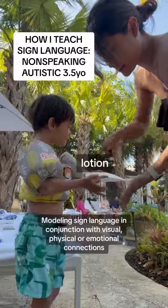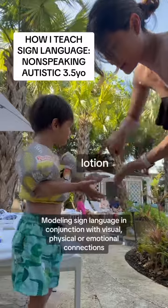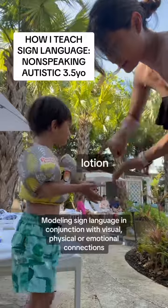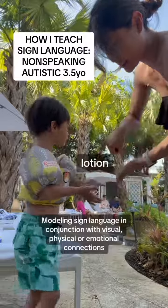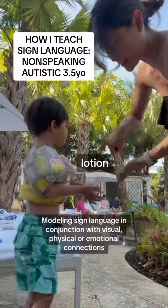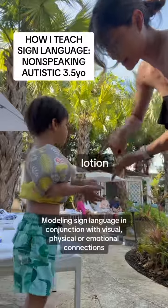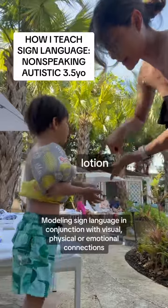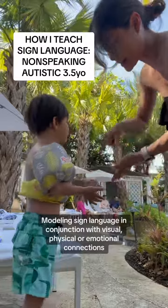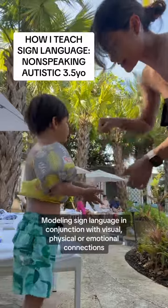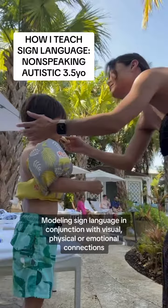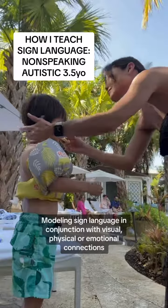The ocean, yes.